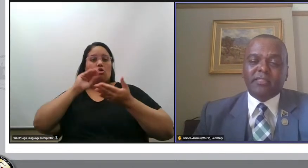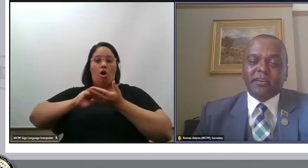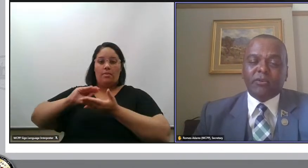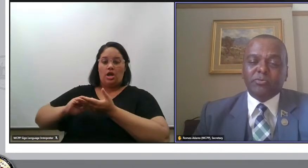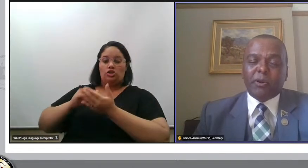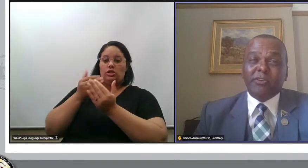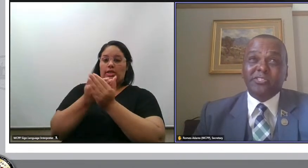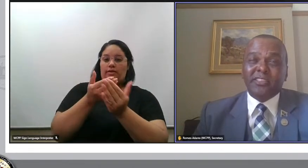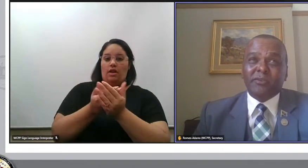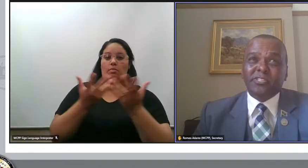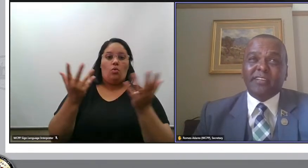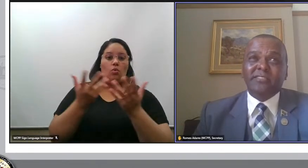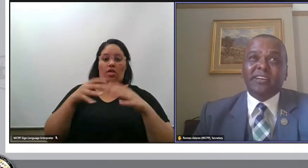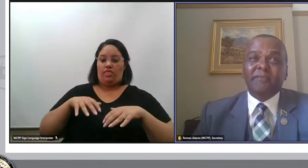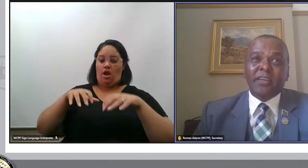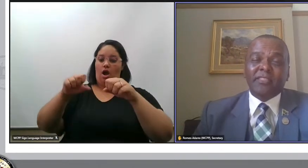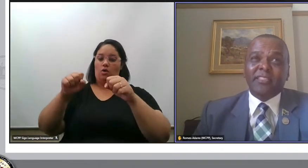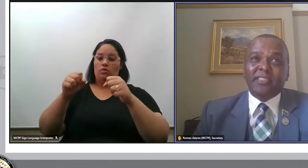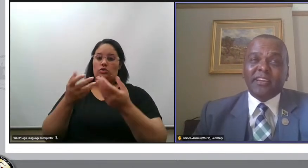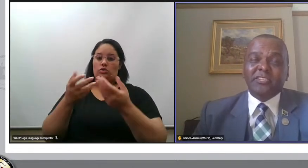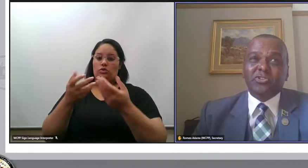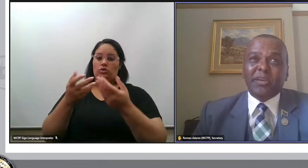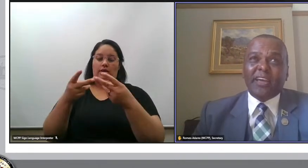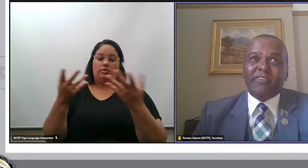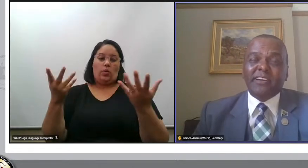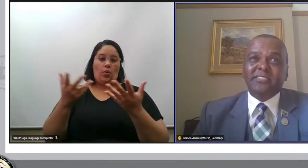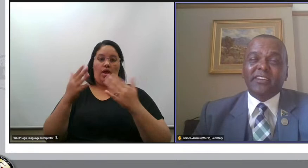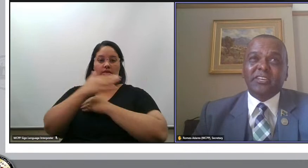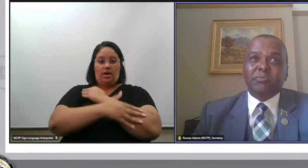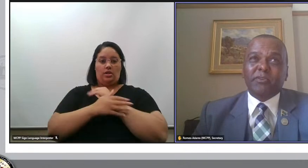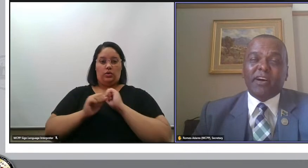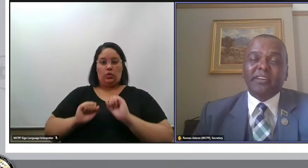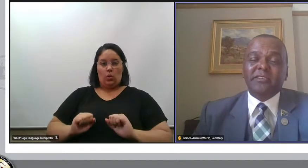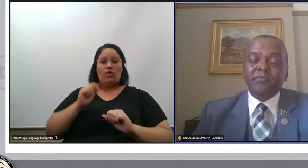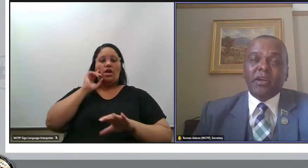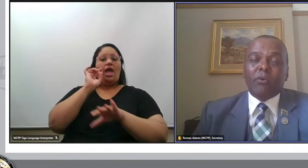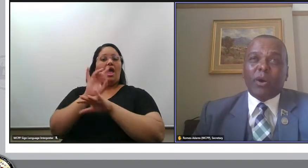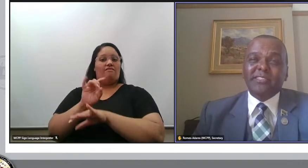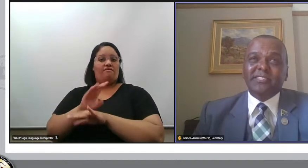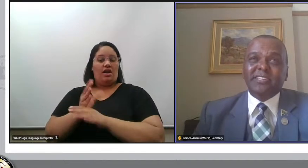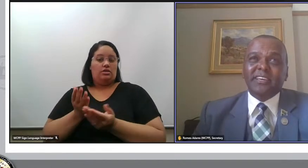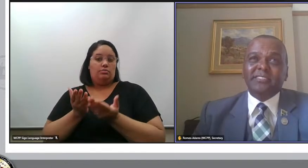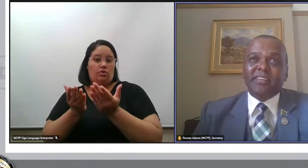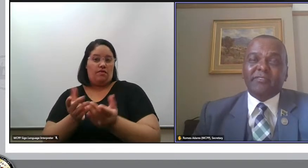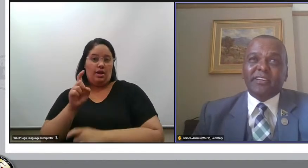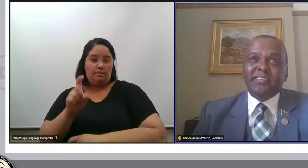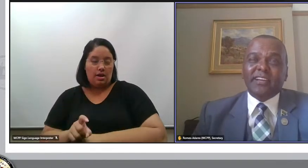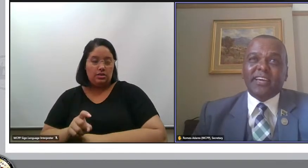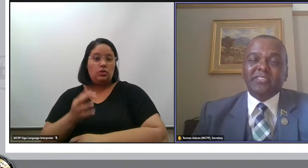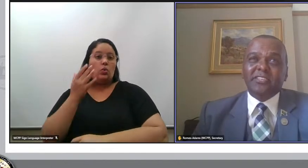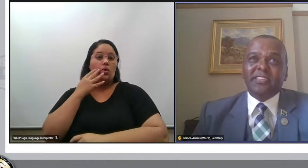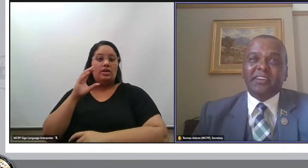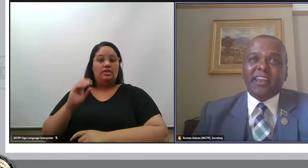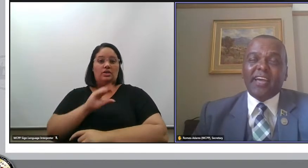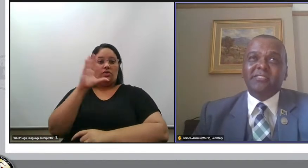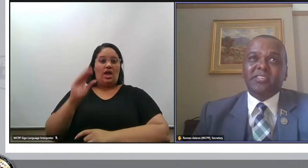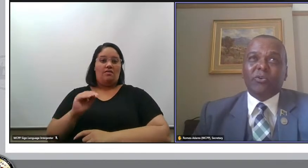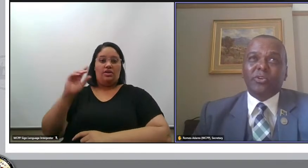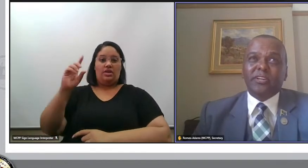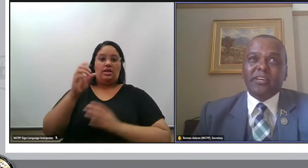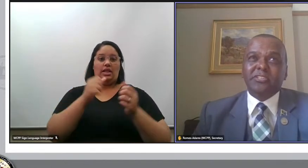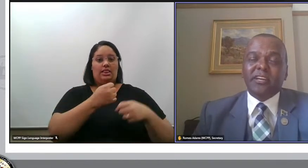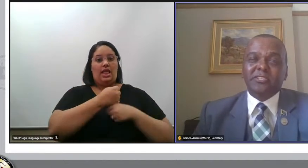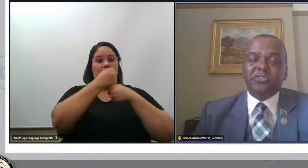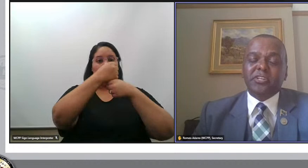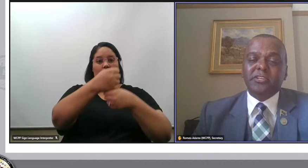available at the host branch in the host country. Then there needs to be advice that is provided. Once the South African delegation then lands,